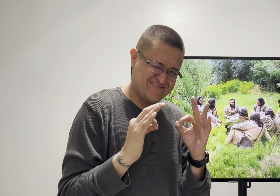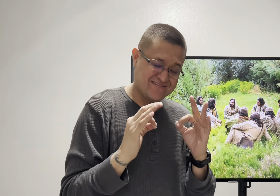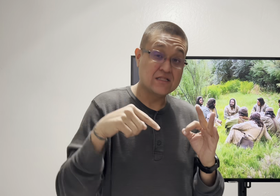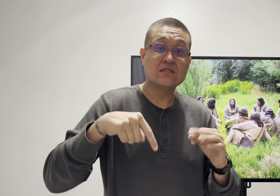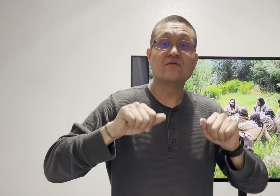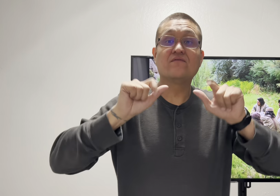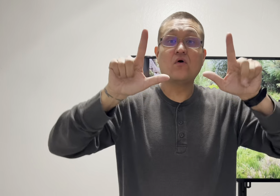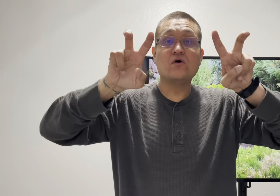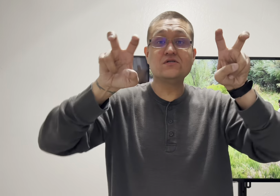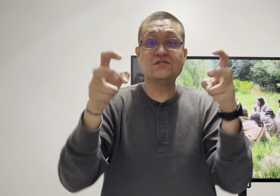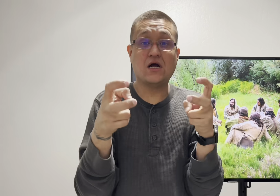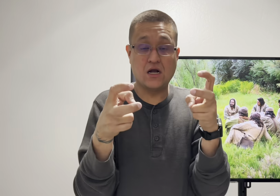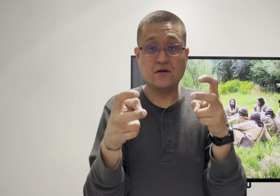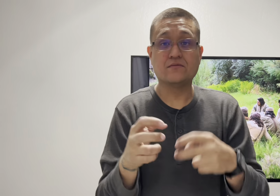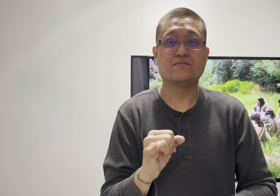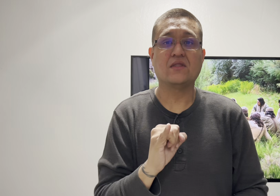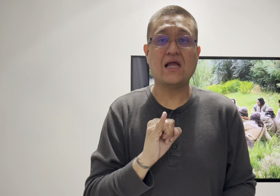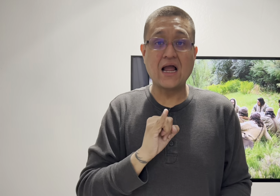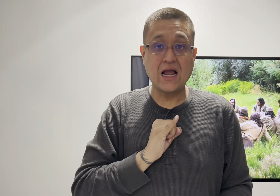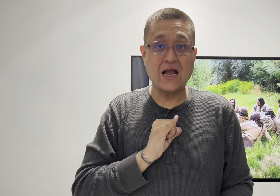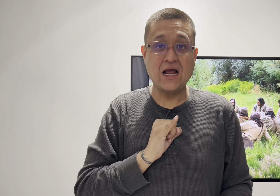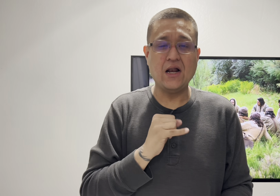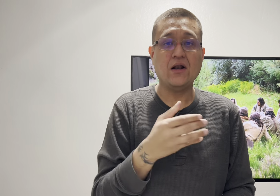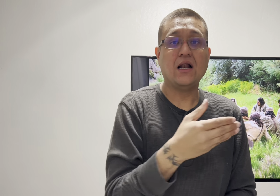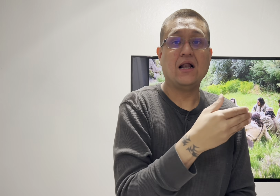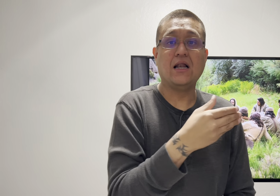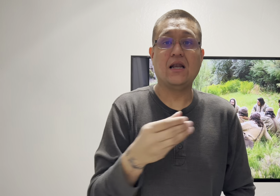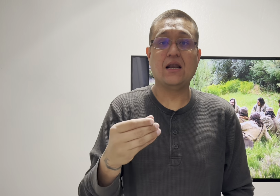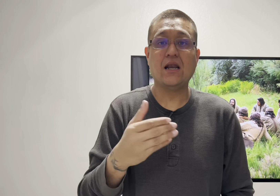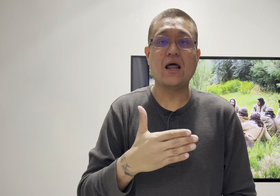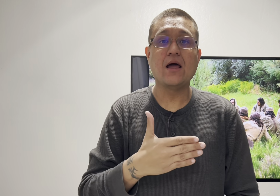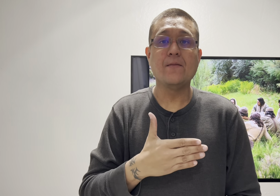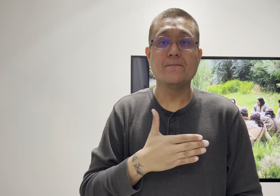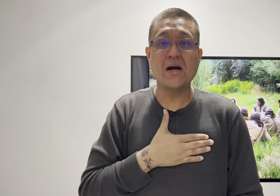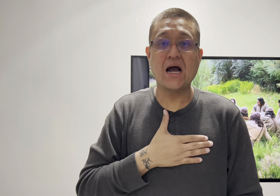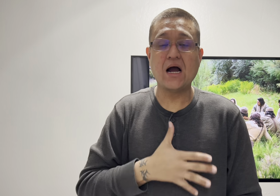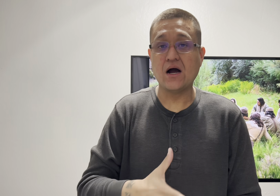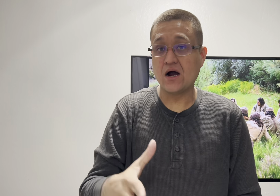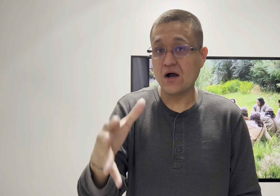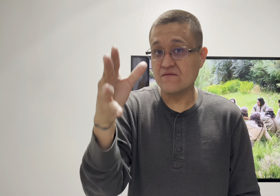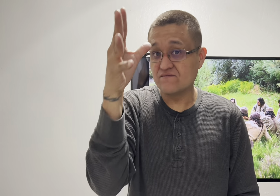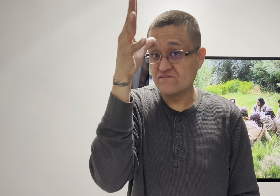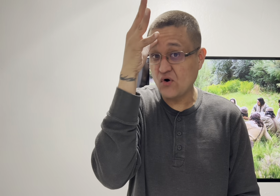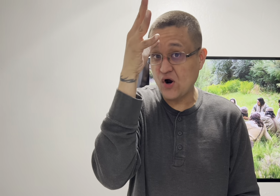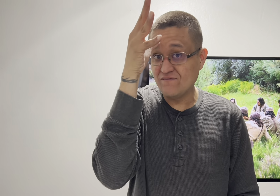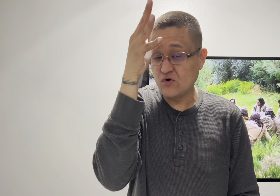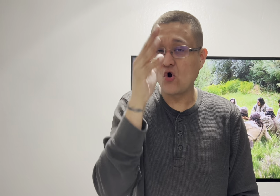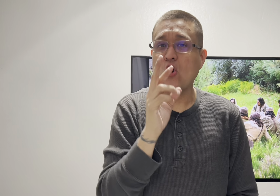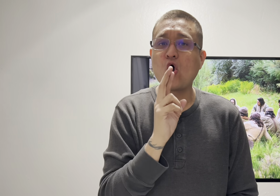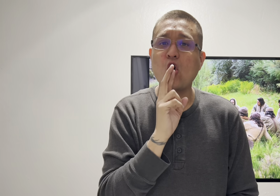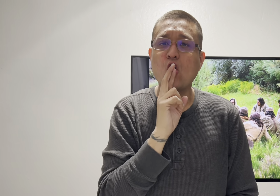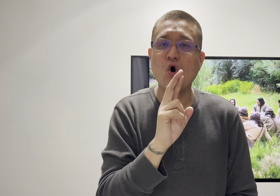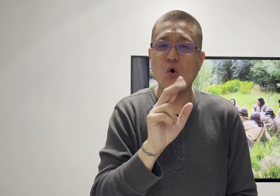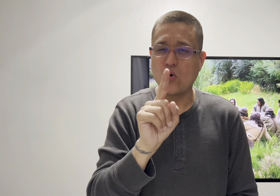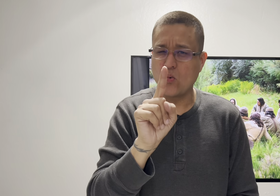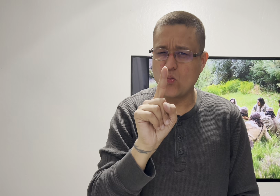conversation that happened in the Bible. Today's blog title is I and My Father Are